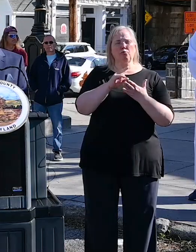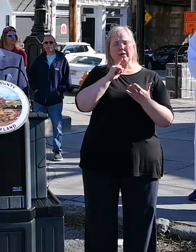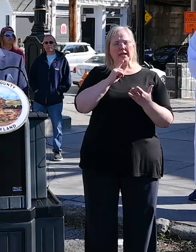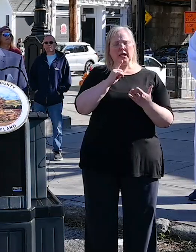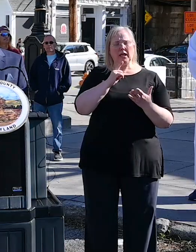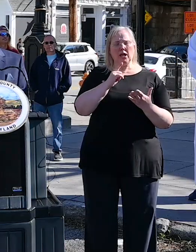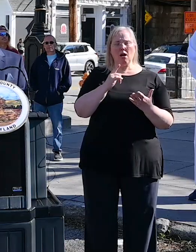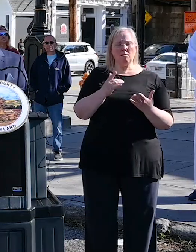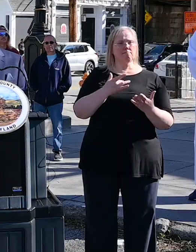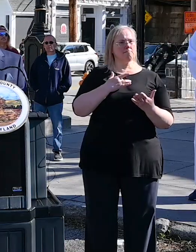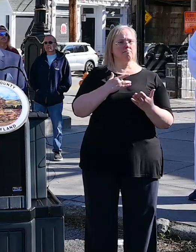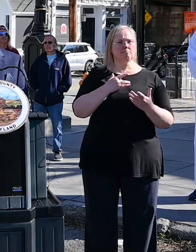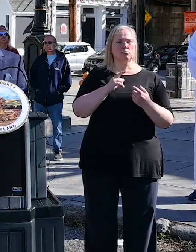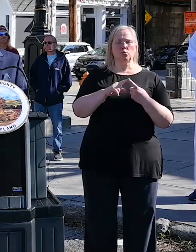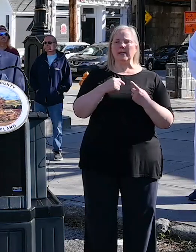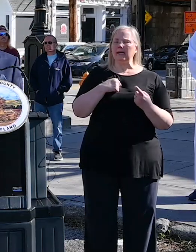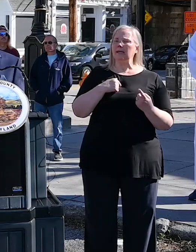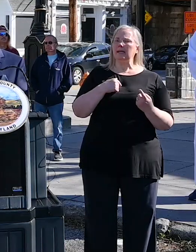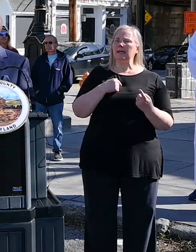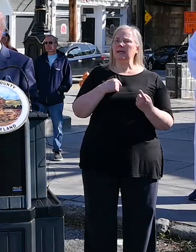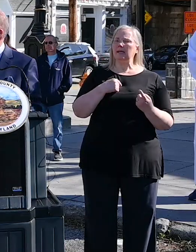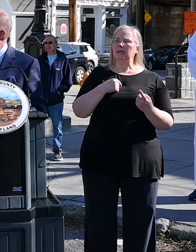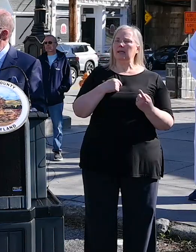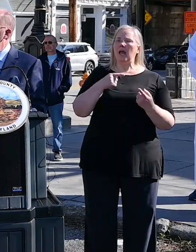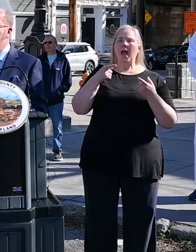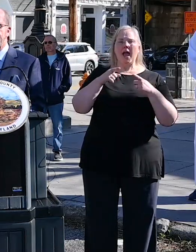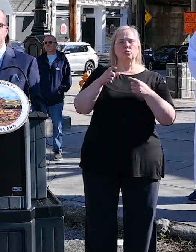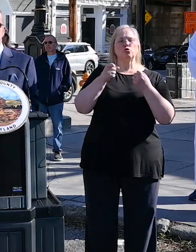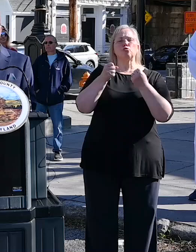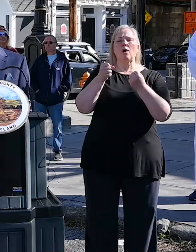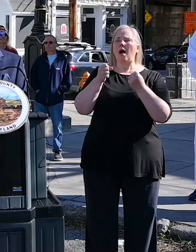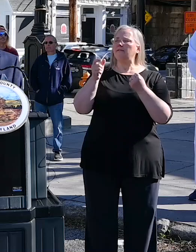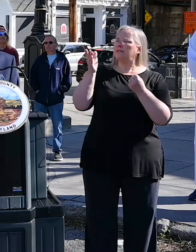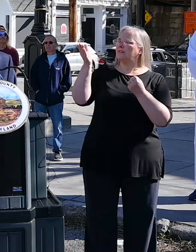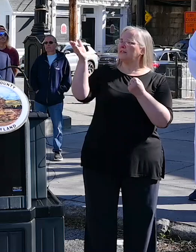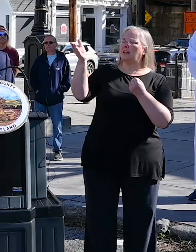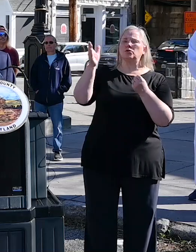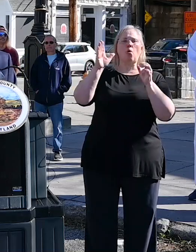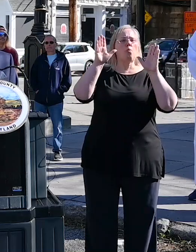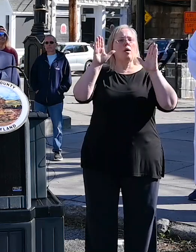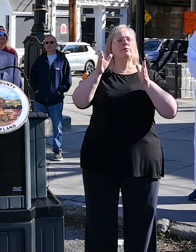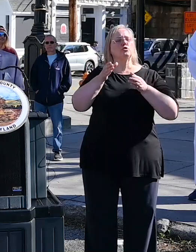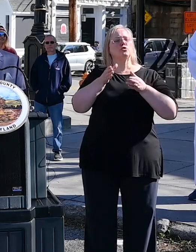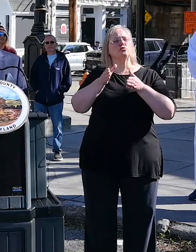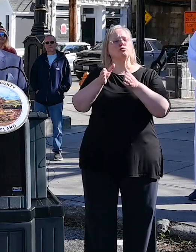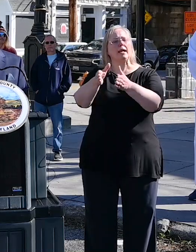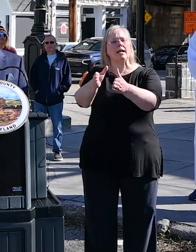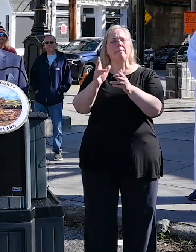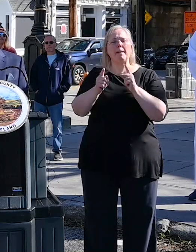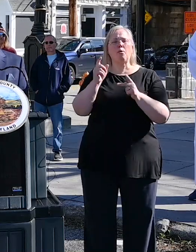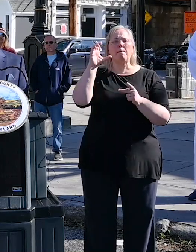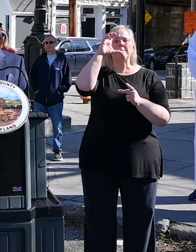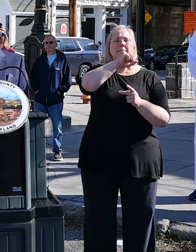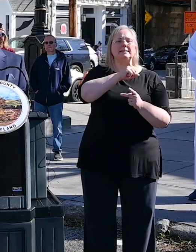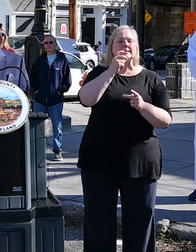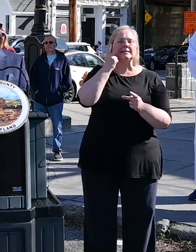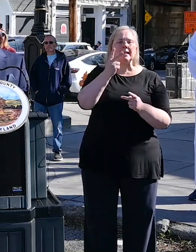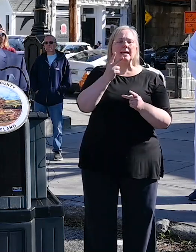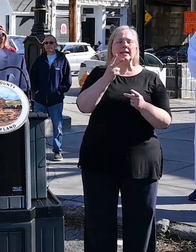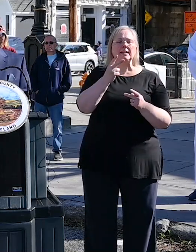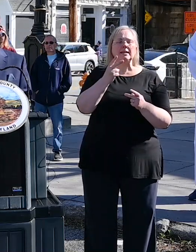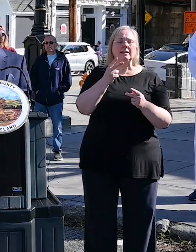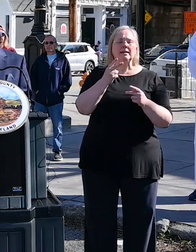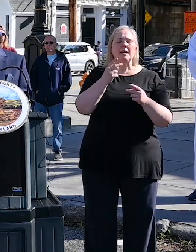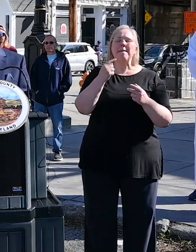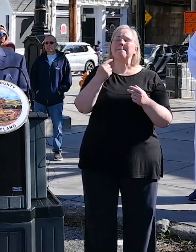really resonated with me was, as you drive down this wonderful street, people miss seeing the clock there. It